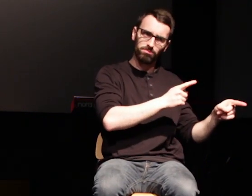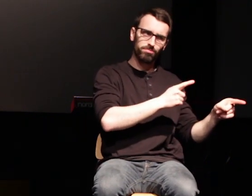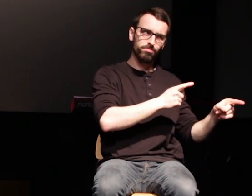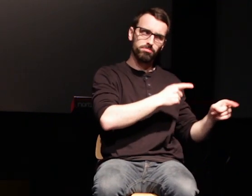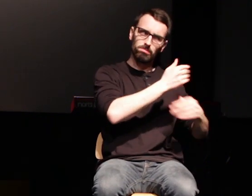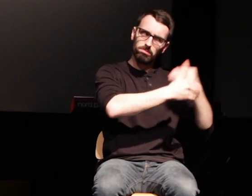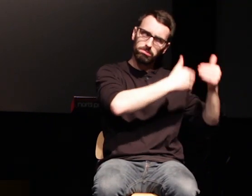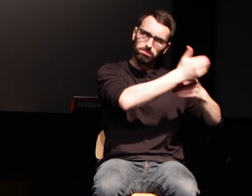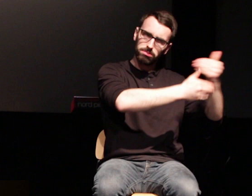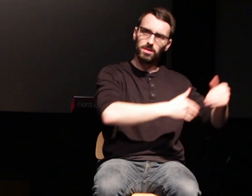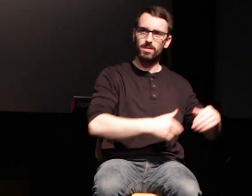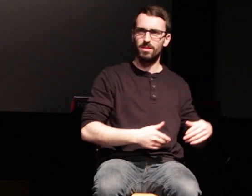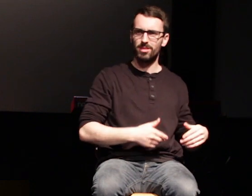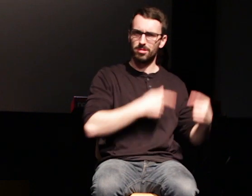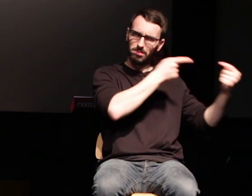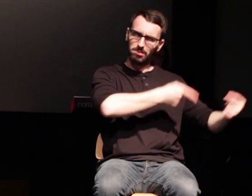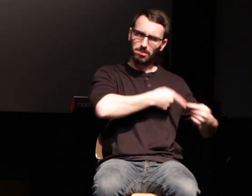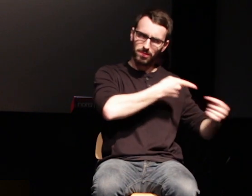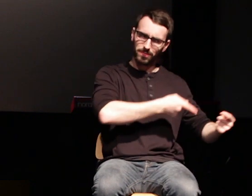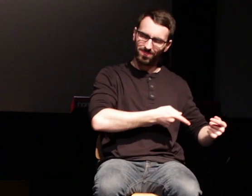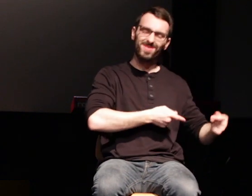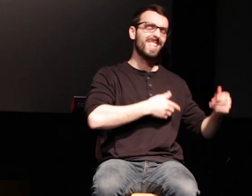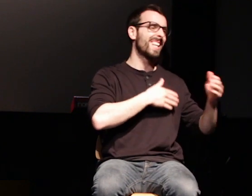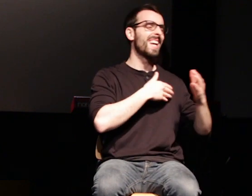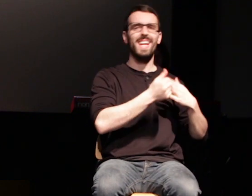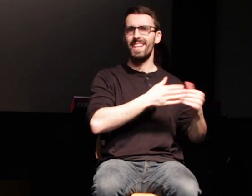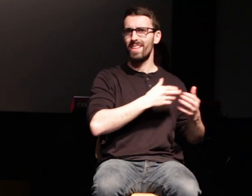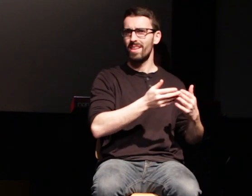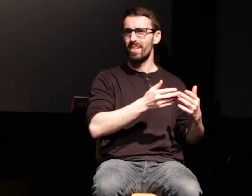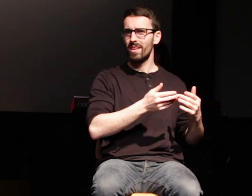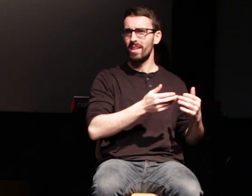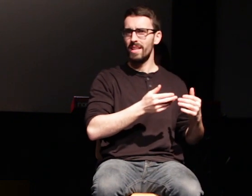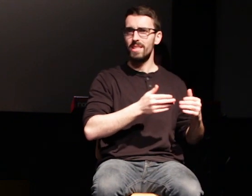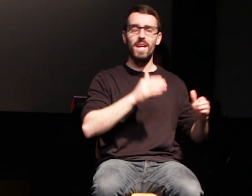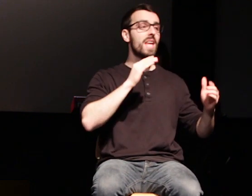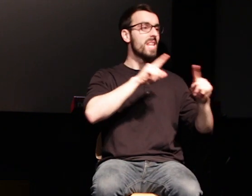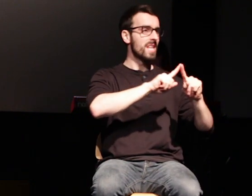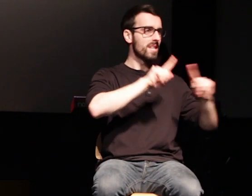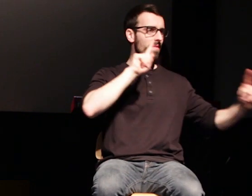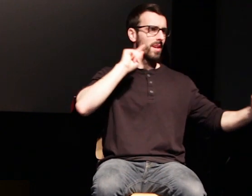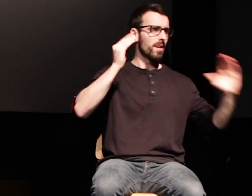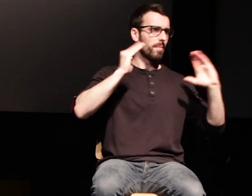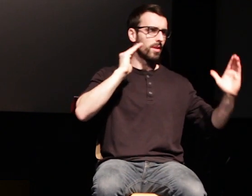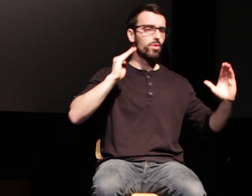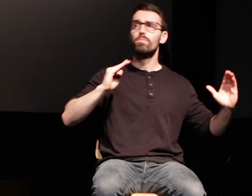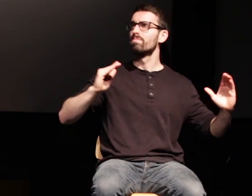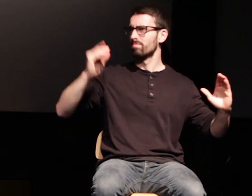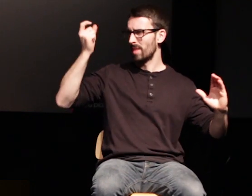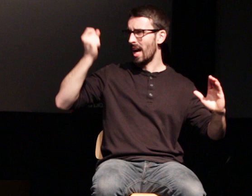And it's a totally different way to listen when you say, I hear you and I will do what you're asking me.